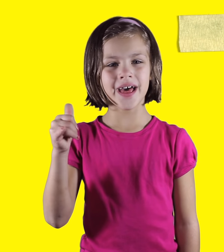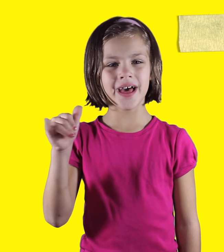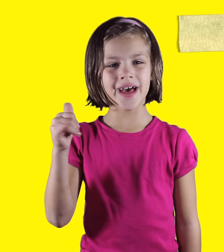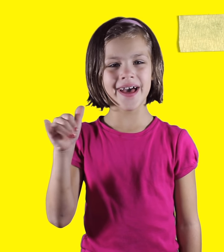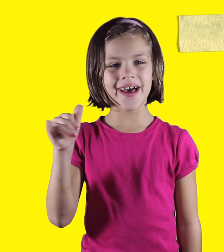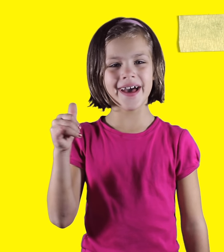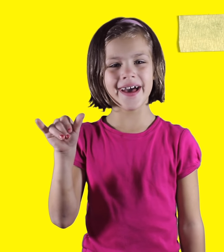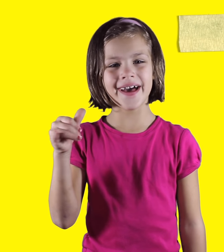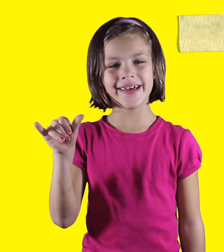Yellow,